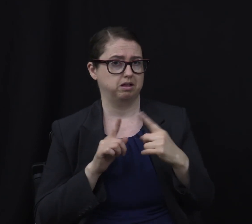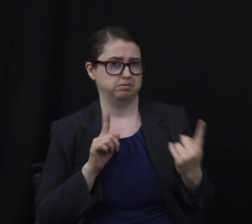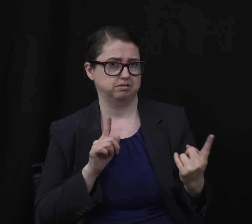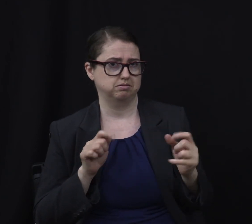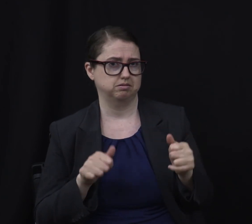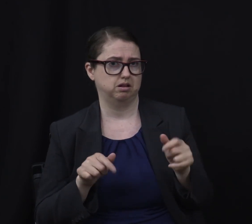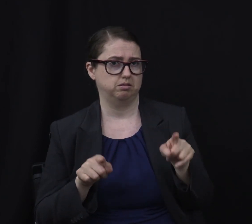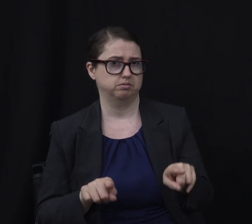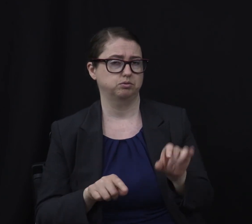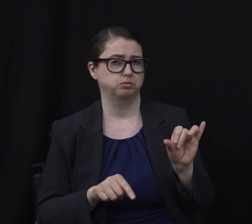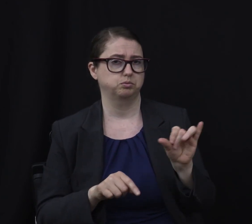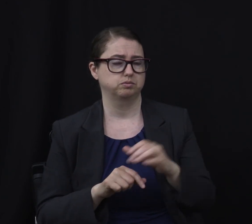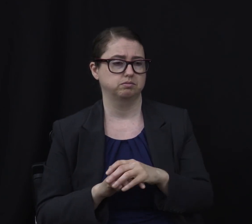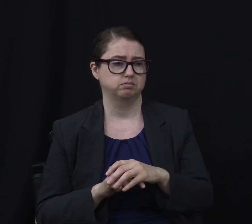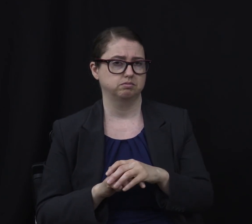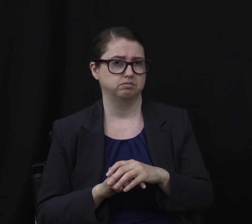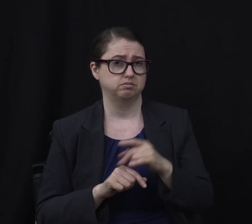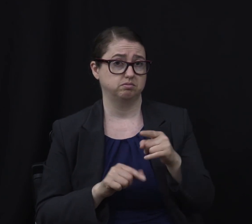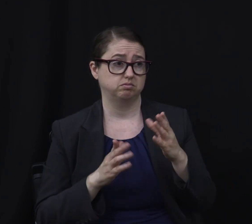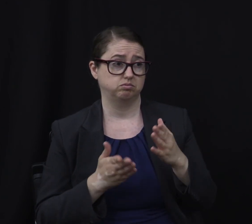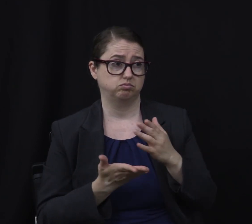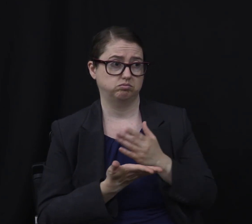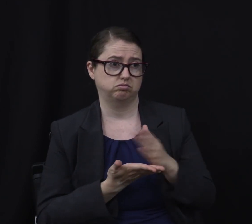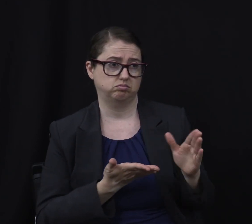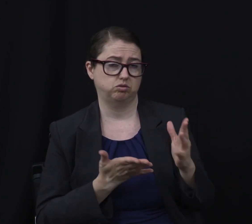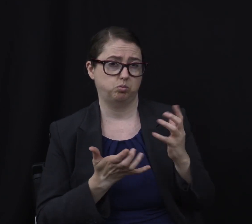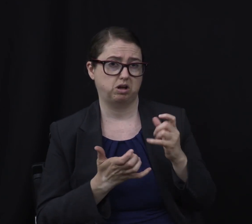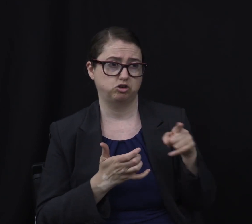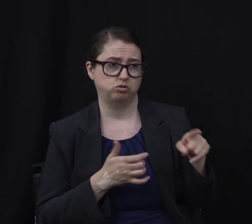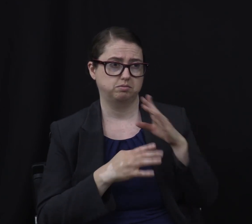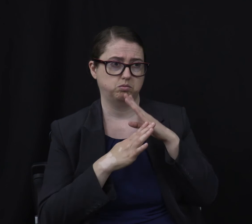They want you gone to quieten the voice.